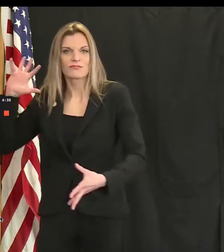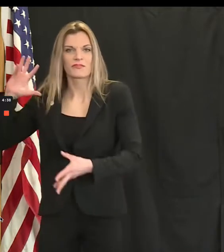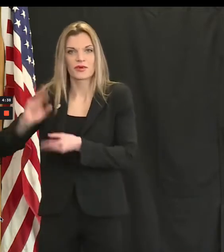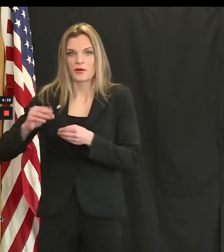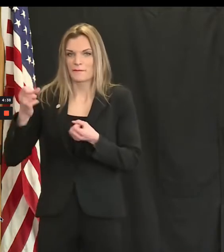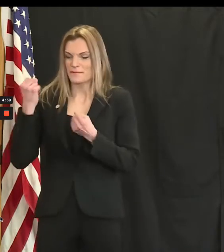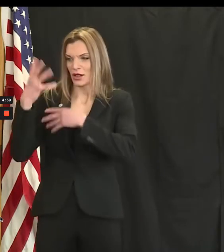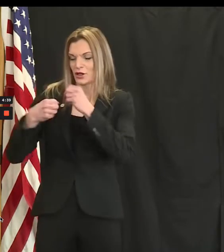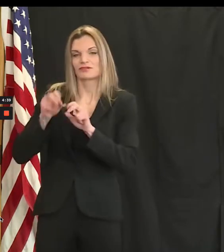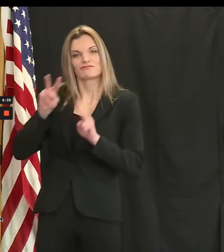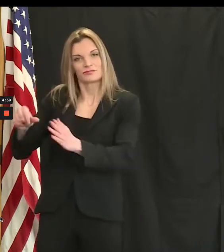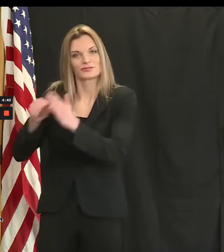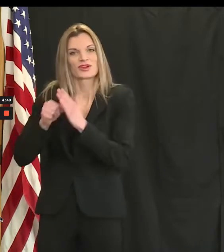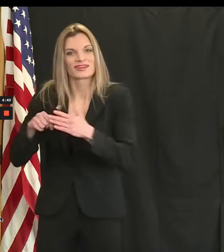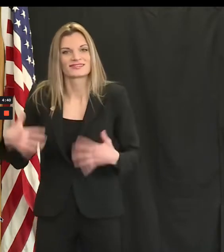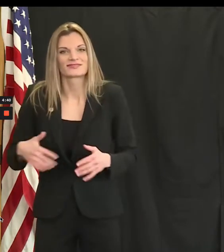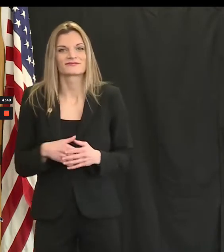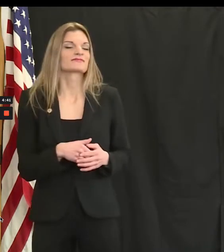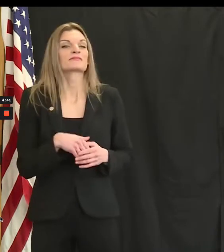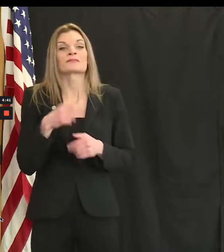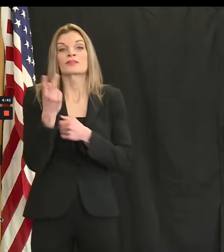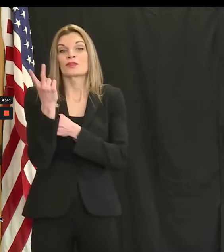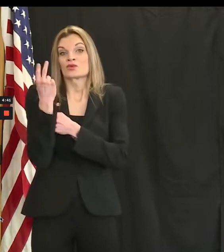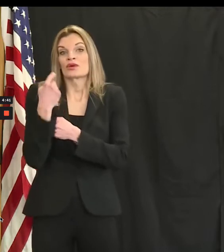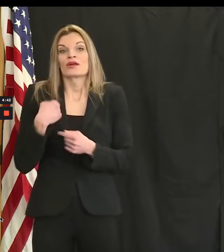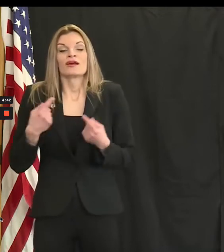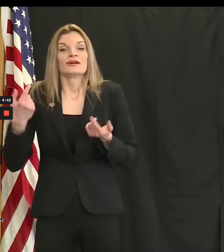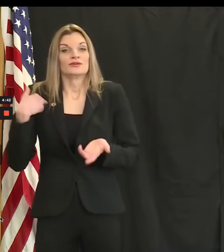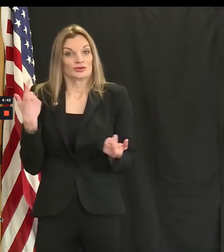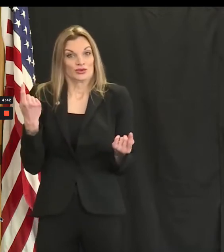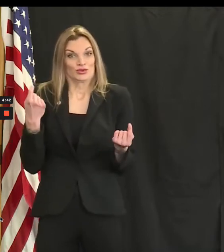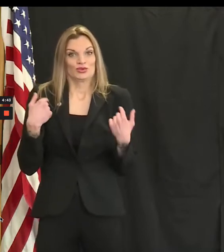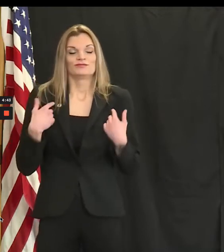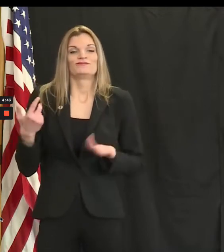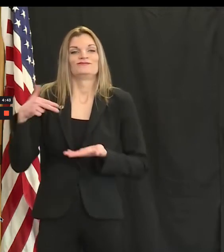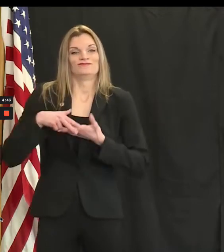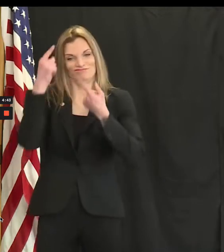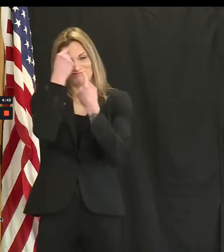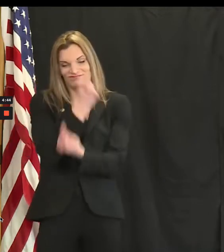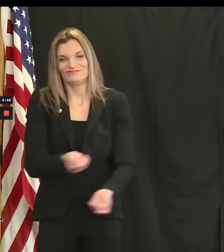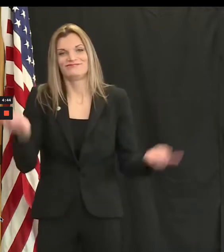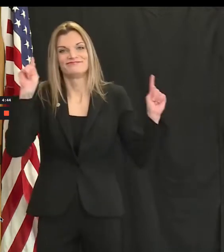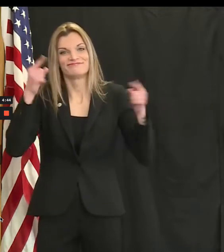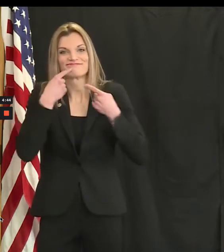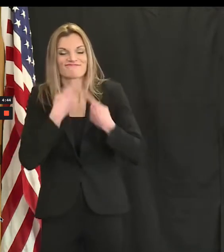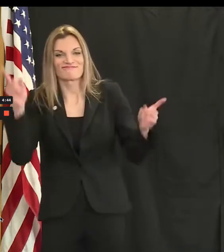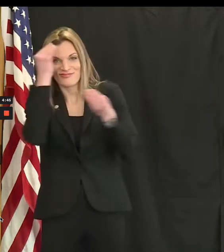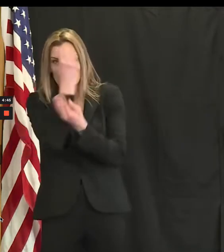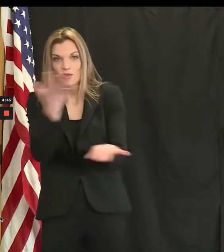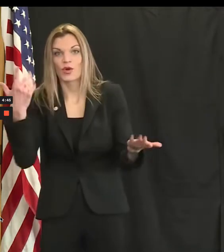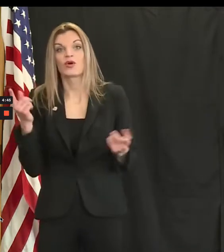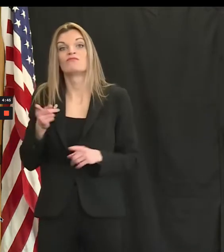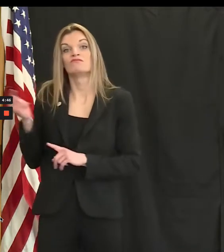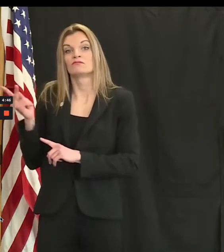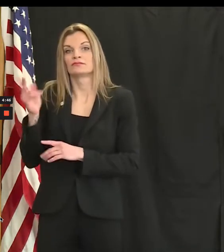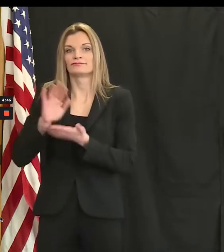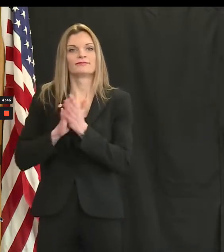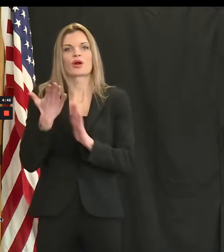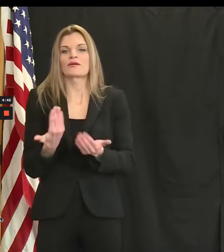2 years ago, I stood at a press conference to announce that they would be taking over the criminal investigation of the Flint water